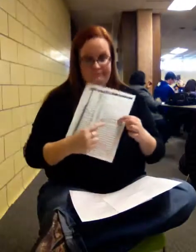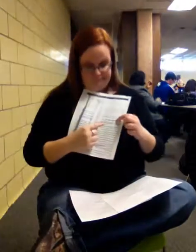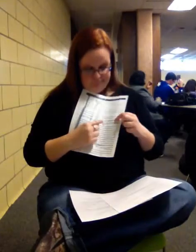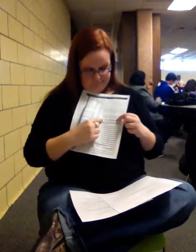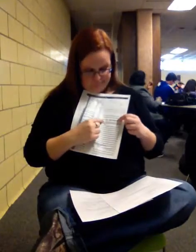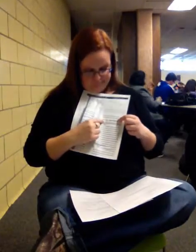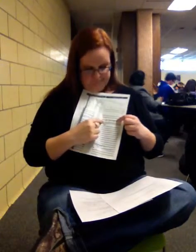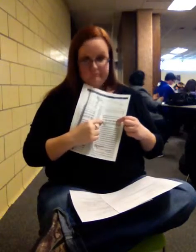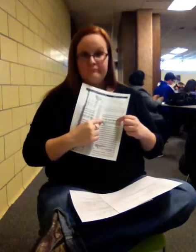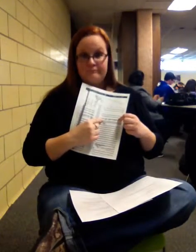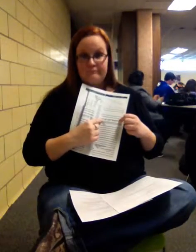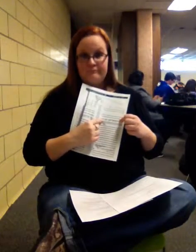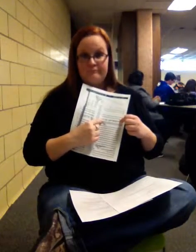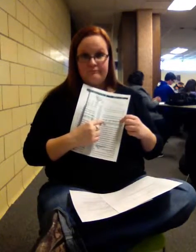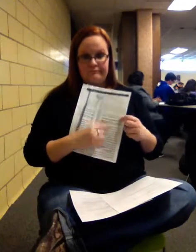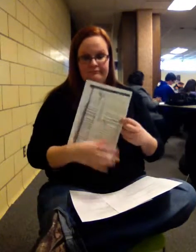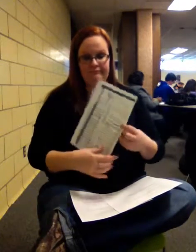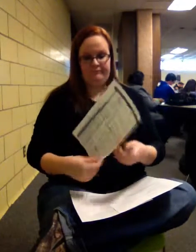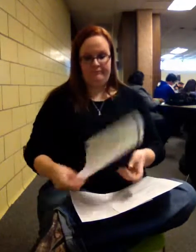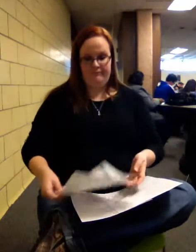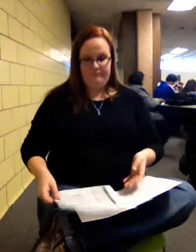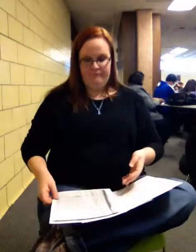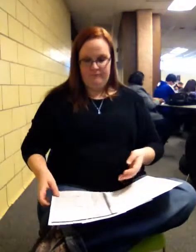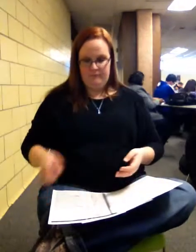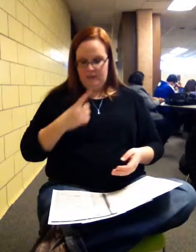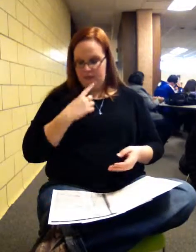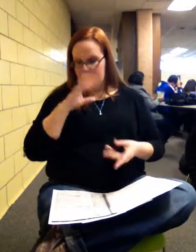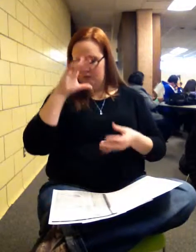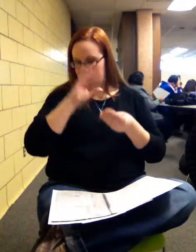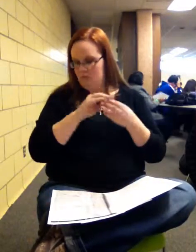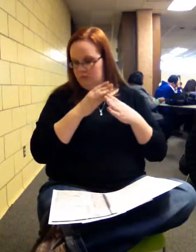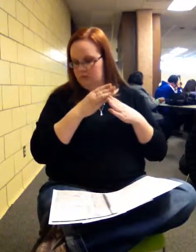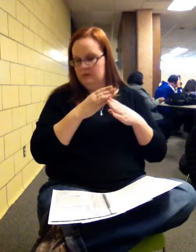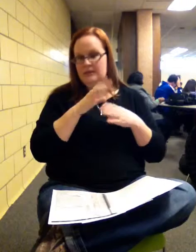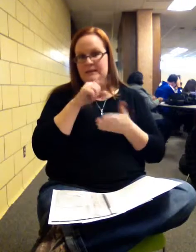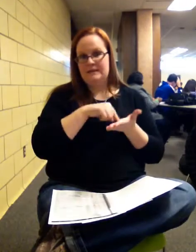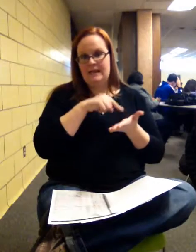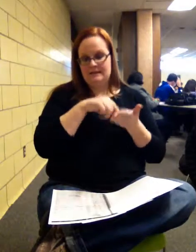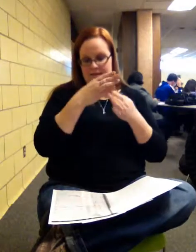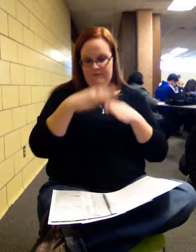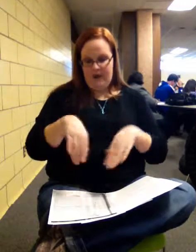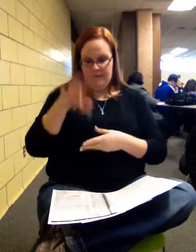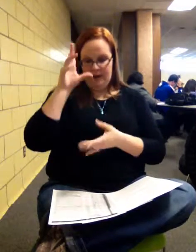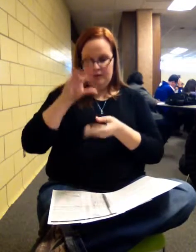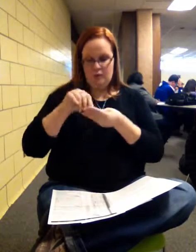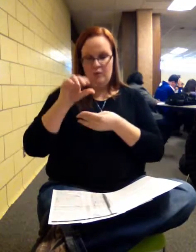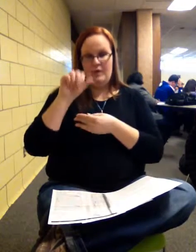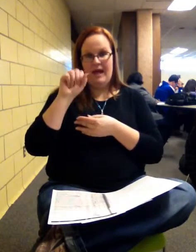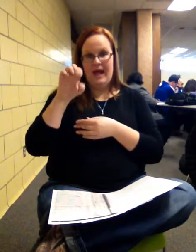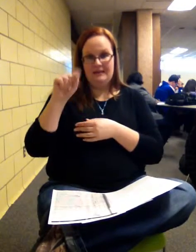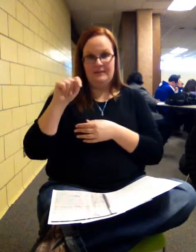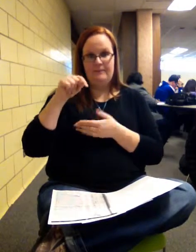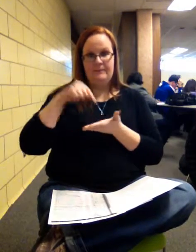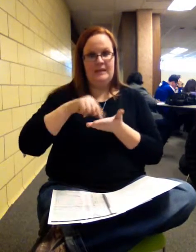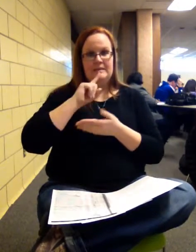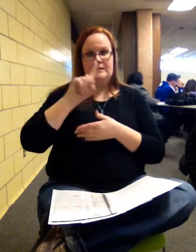debt ratio, which is total debt divided by total assets. This is the only ratio, number 9, where you